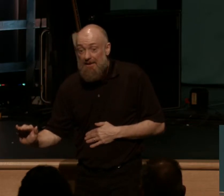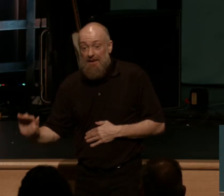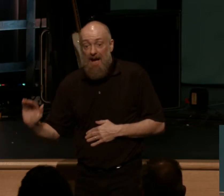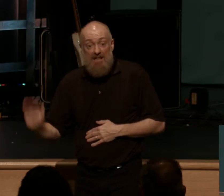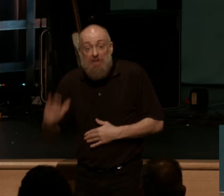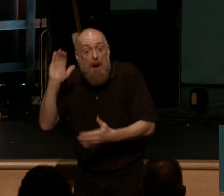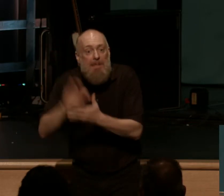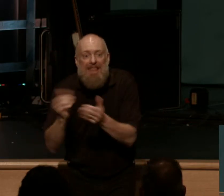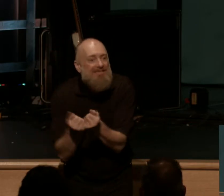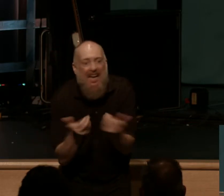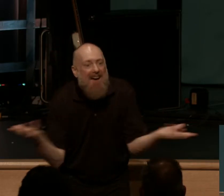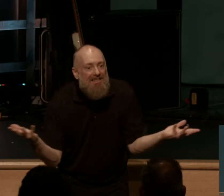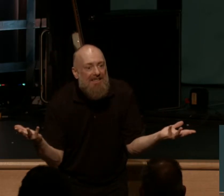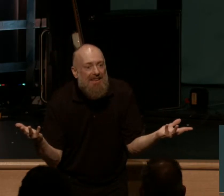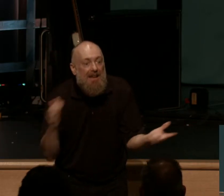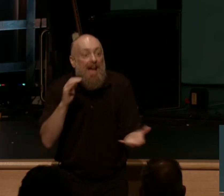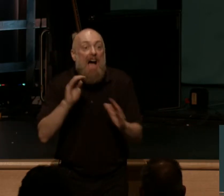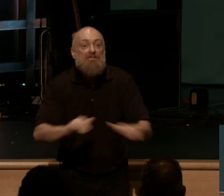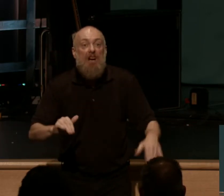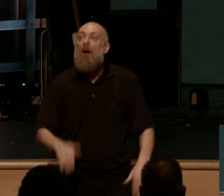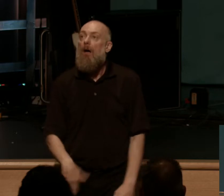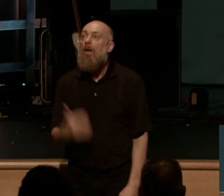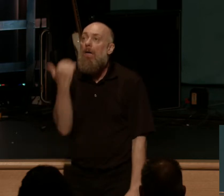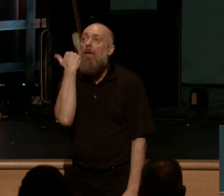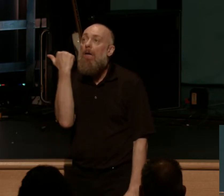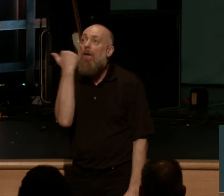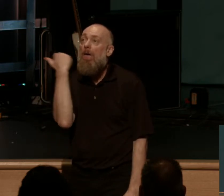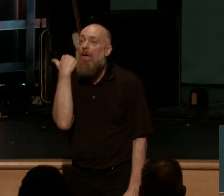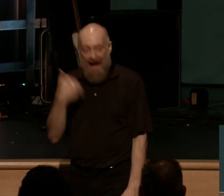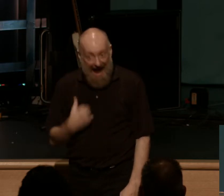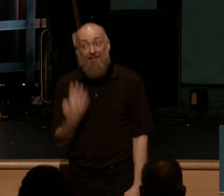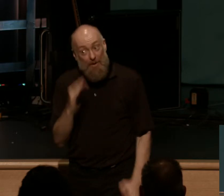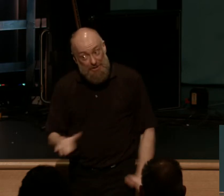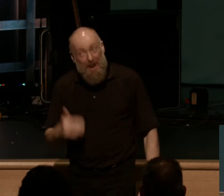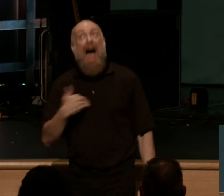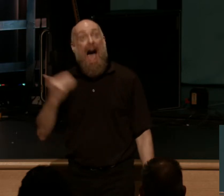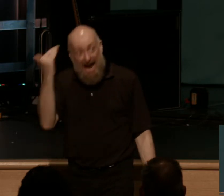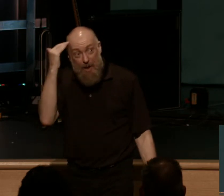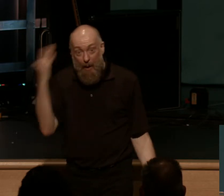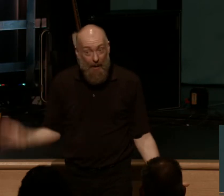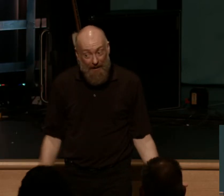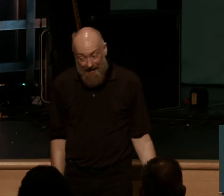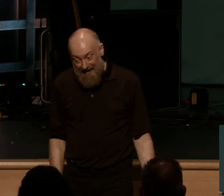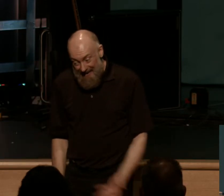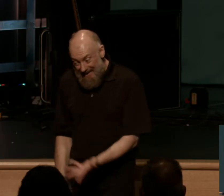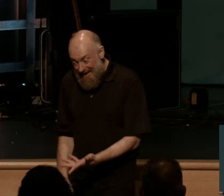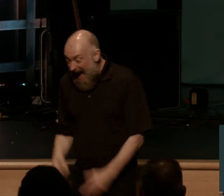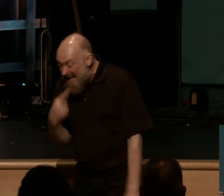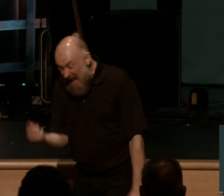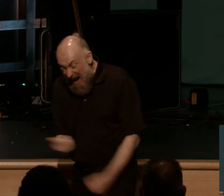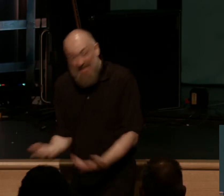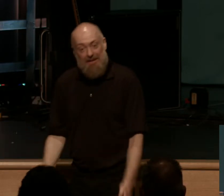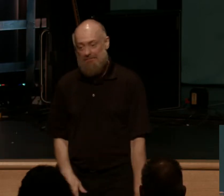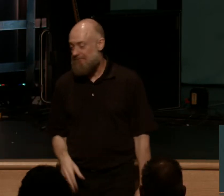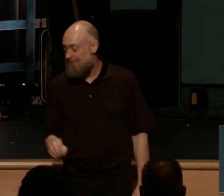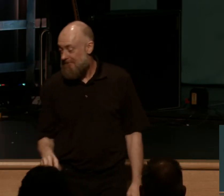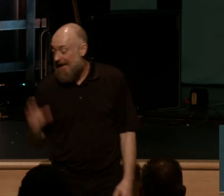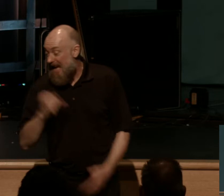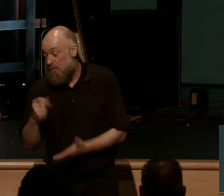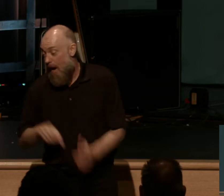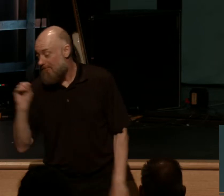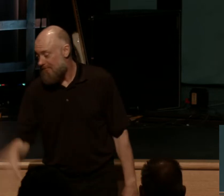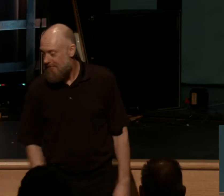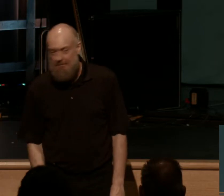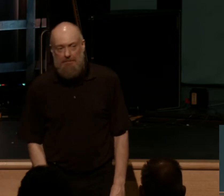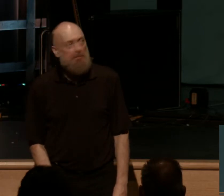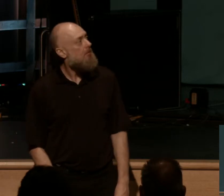believe everything and anything. I've had four of them. It's true. I mean, they're young enough. You tell them anything and they'll believe you